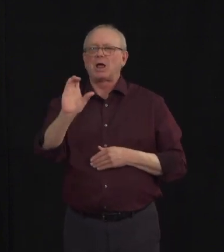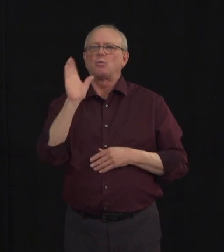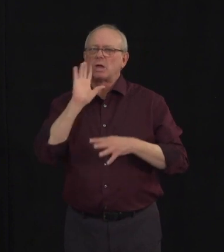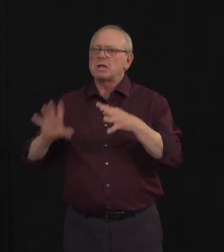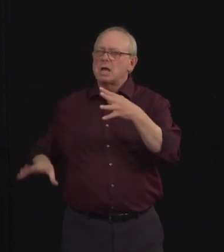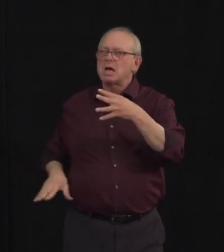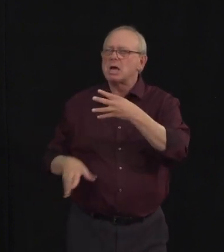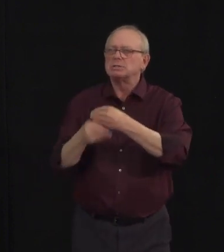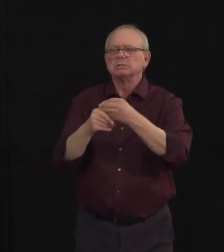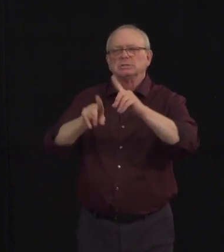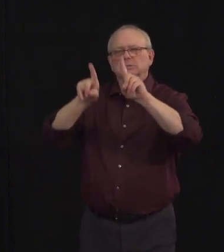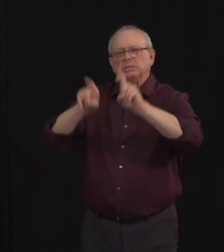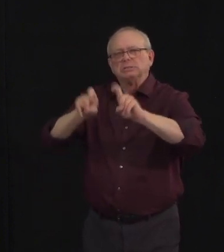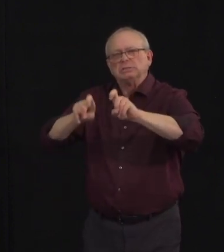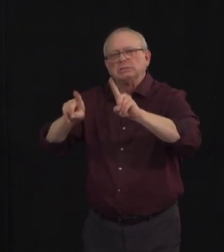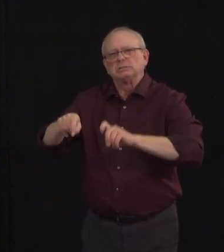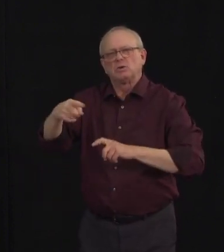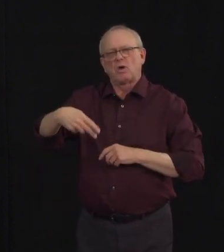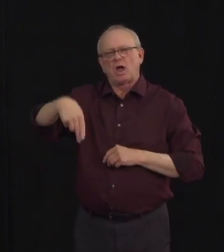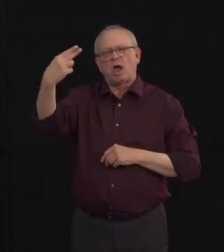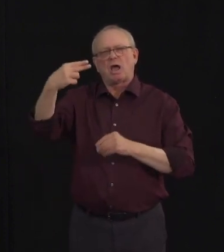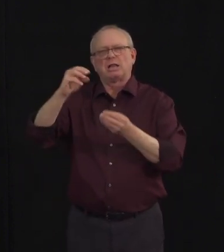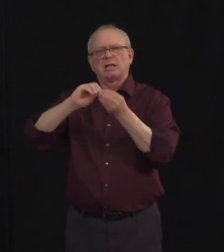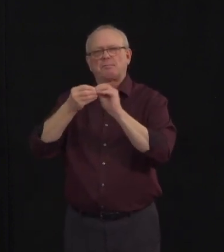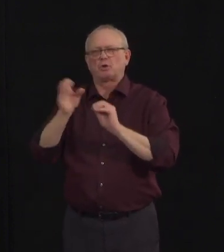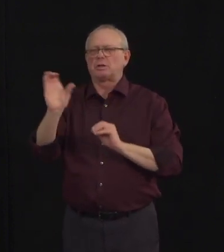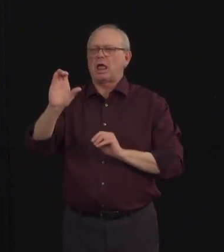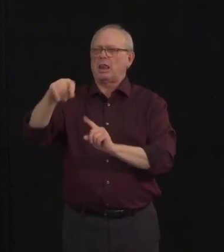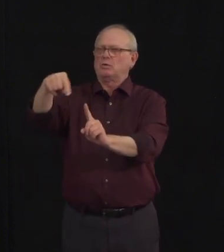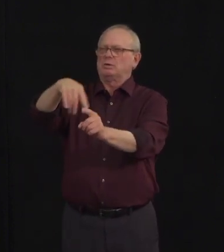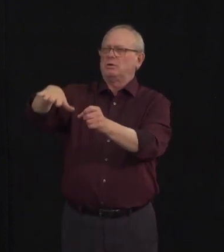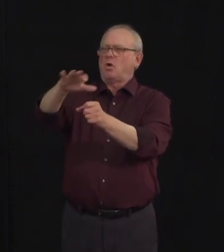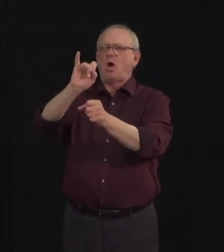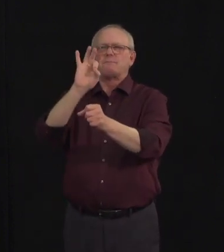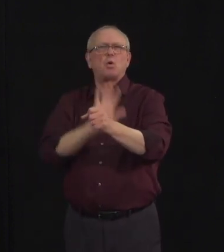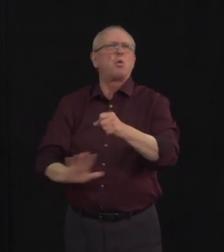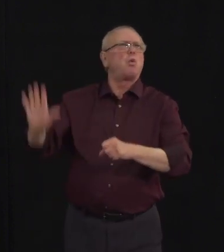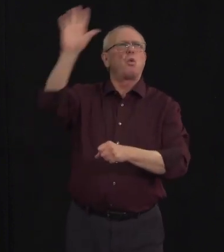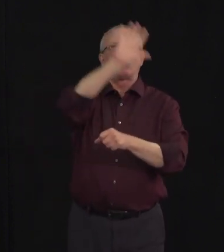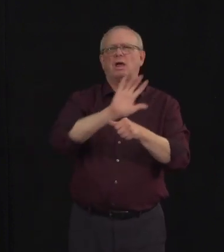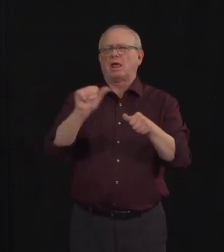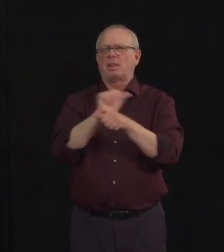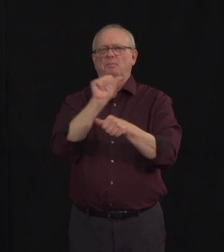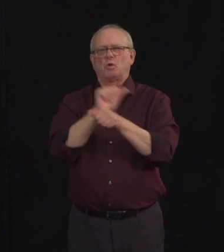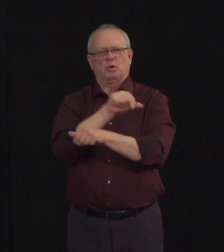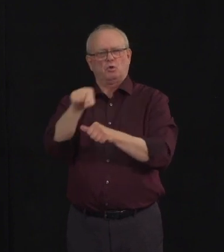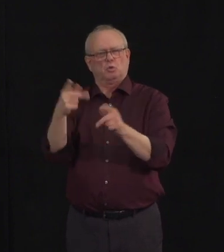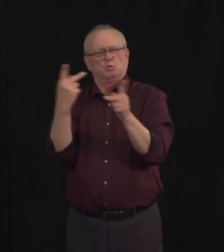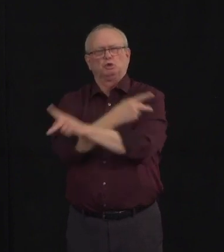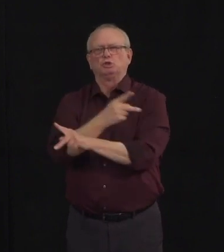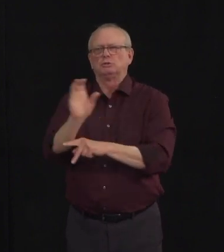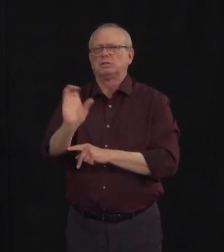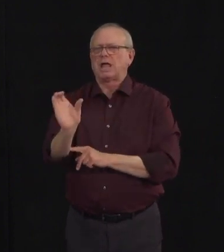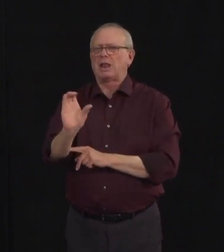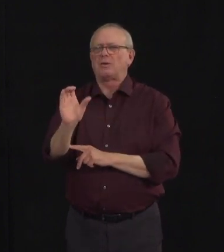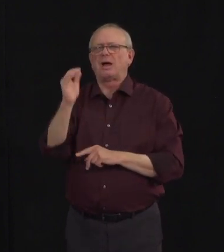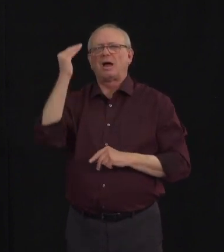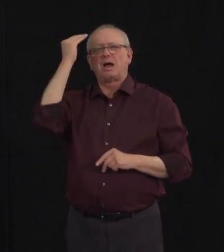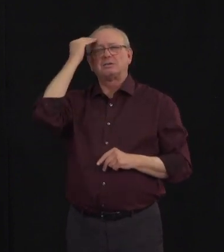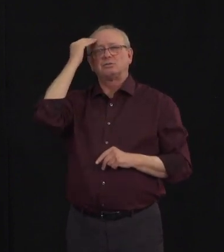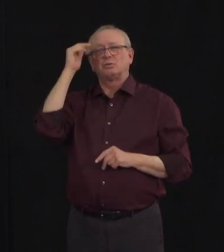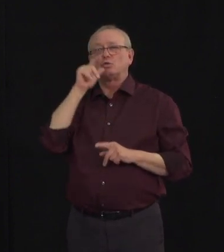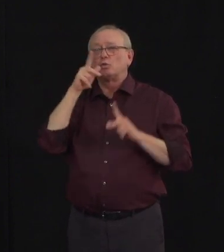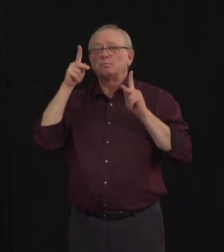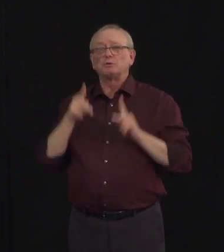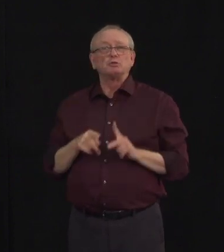know how much asymptomatic spread may contribute to transmission in a population, we know it is possible.